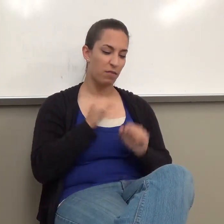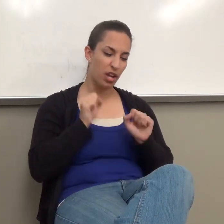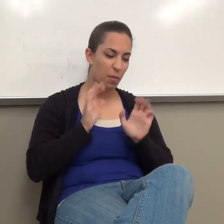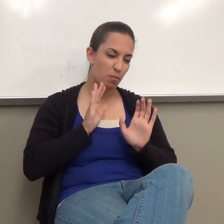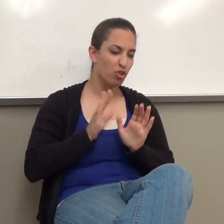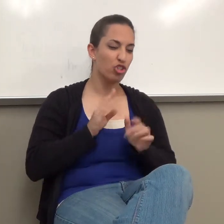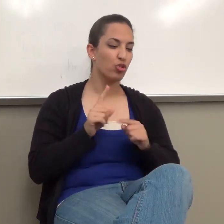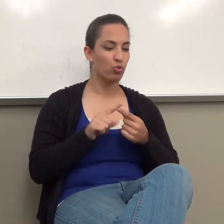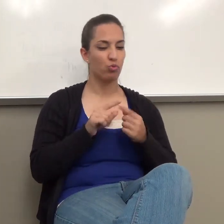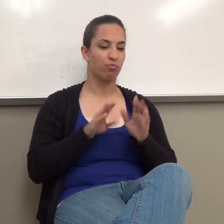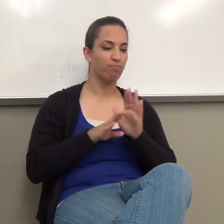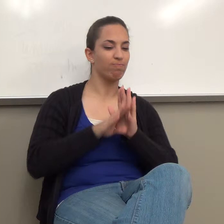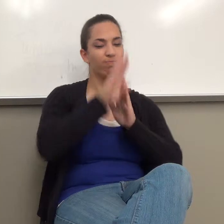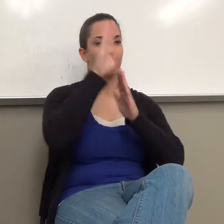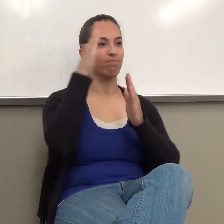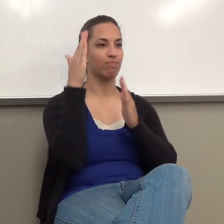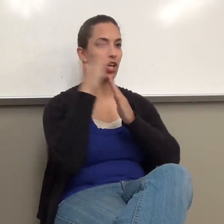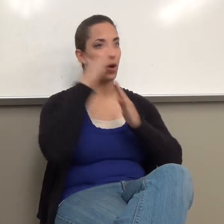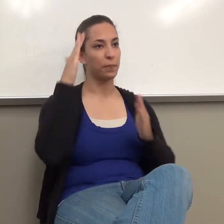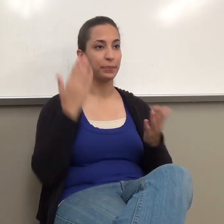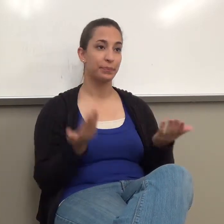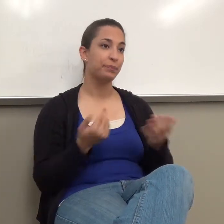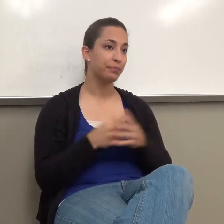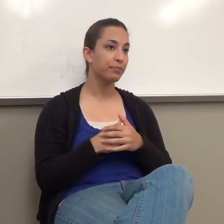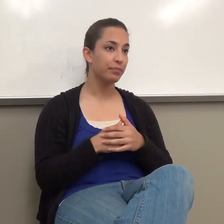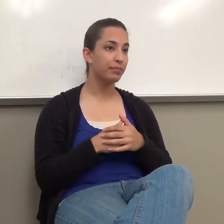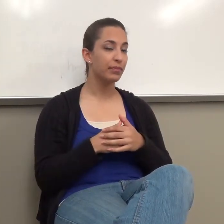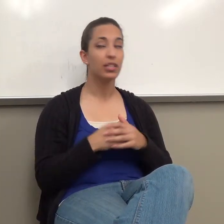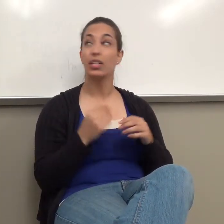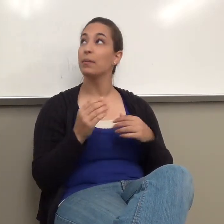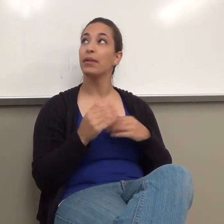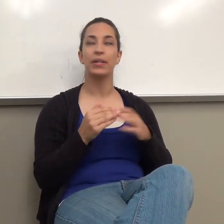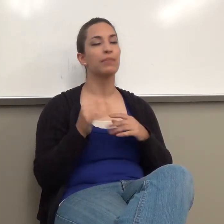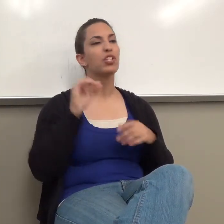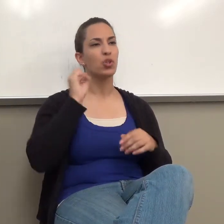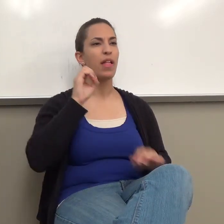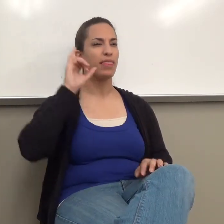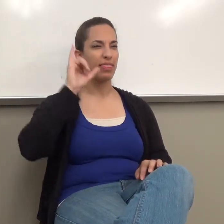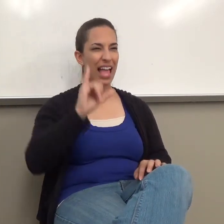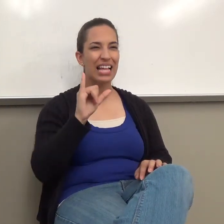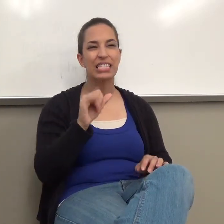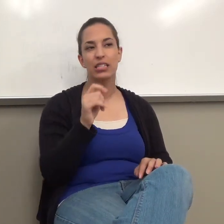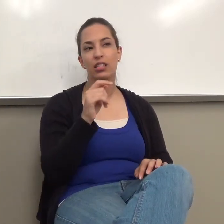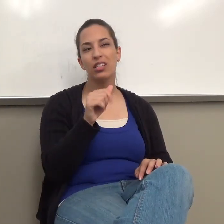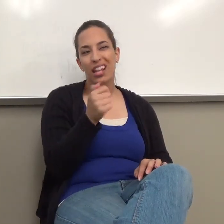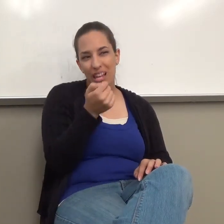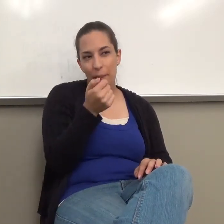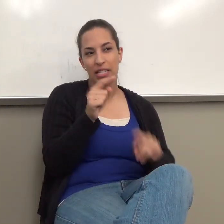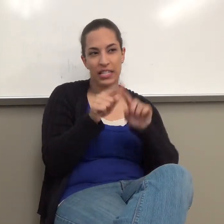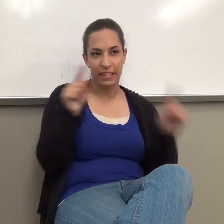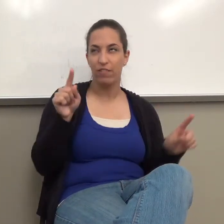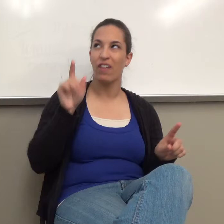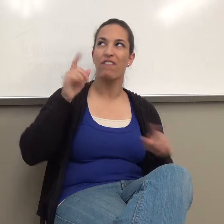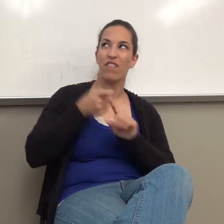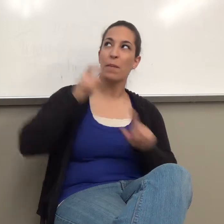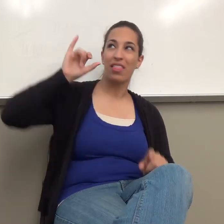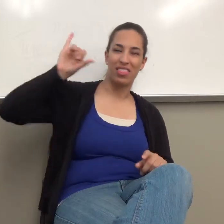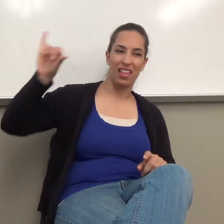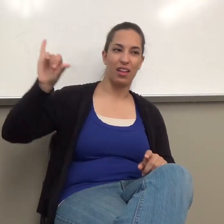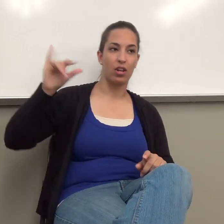Okay? So that's the other difference. We're going to actually add that 3-part